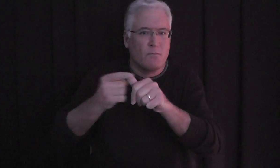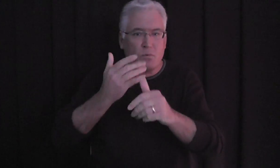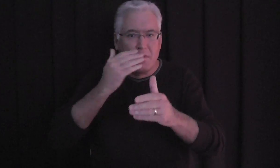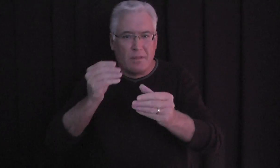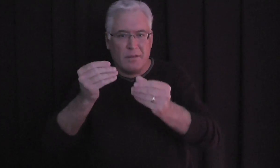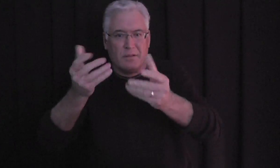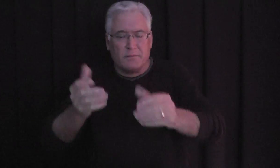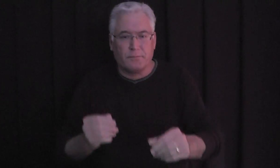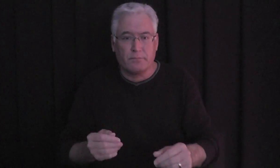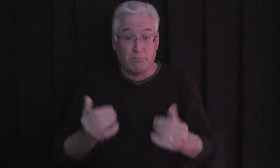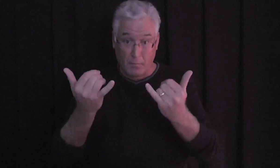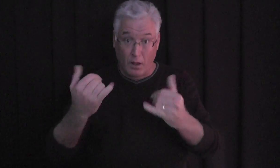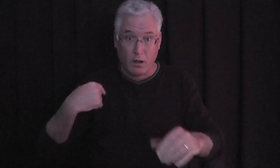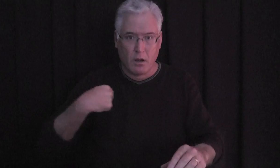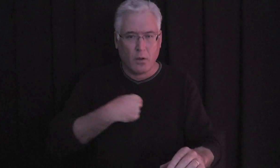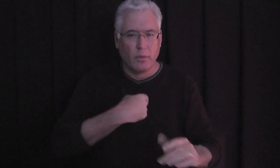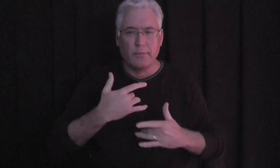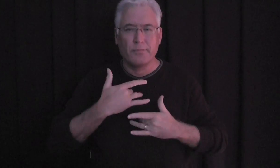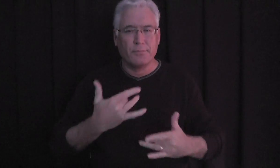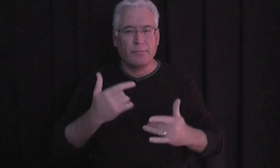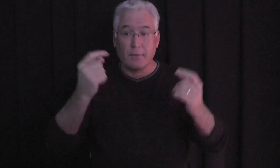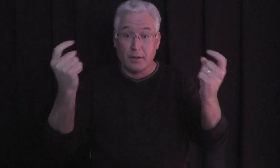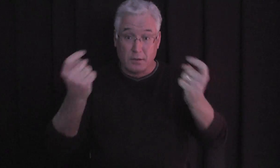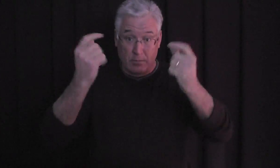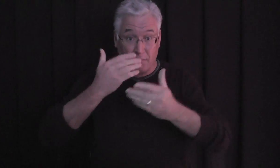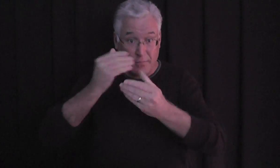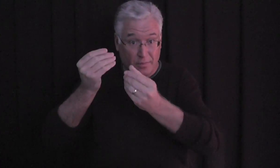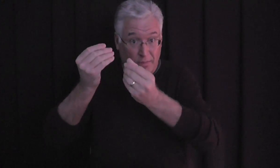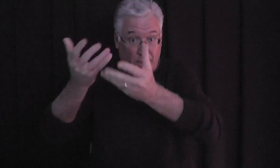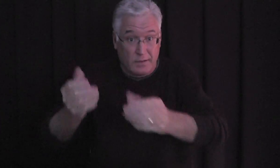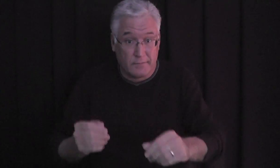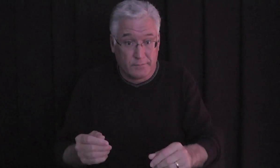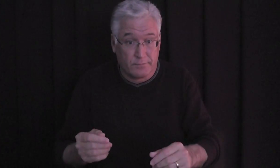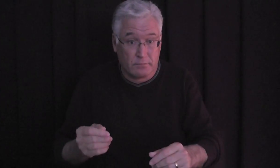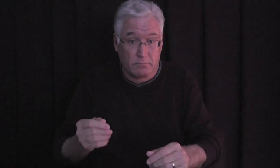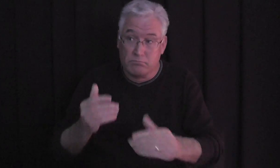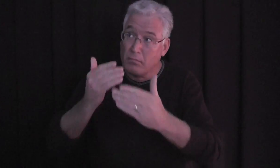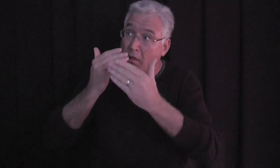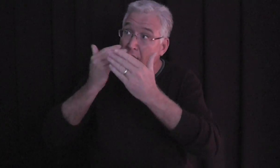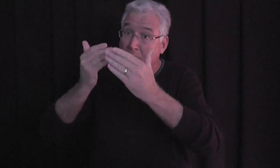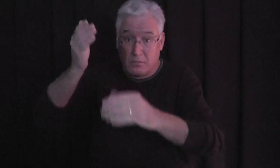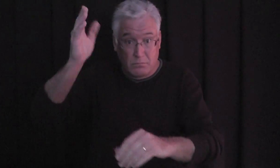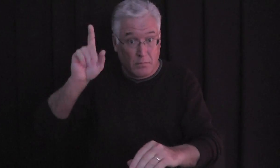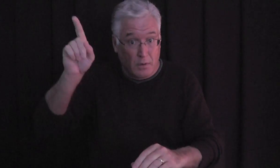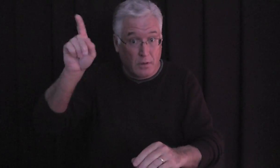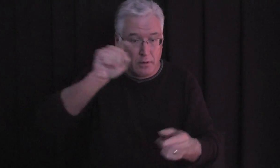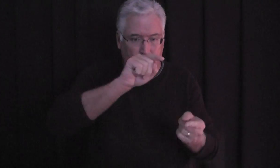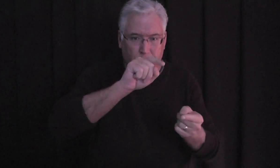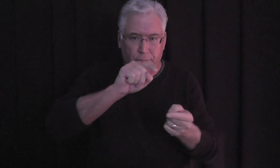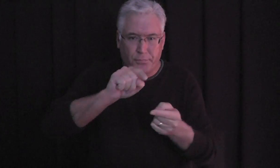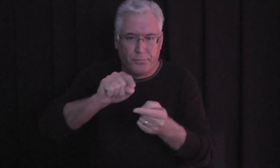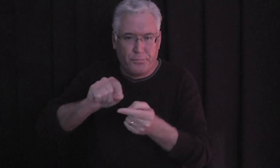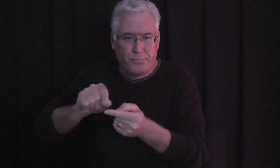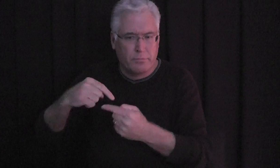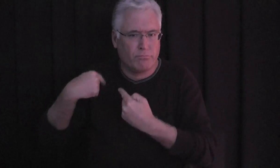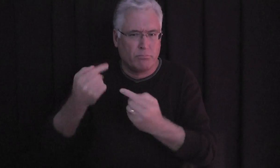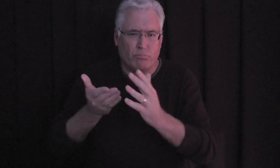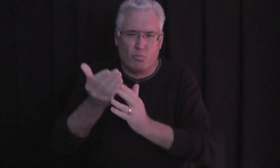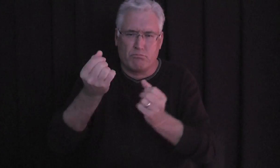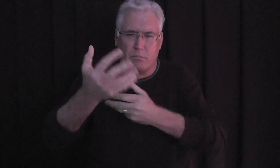ago, the very first Thanksgiving, what they did is they gave God thanks. And our thankfulness to God, well, it seems to have diminished in our